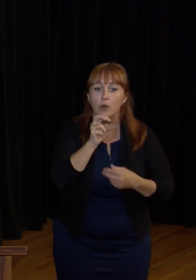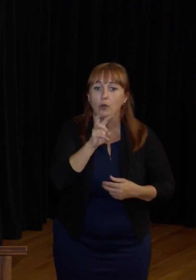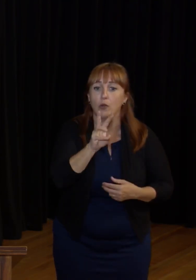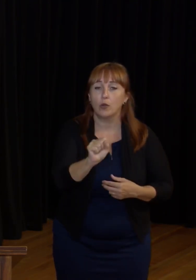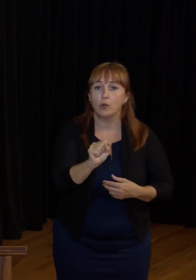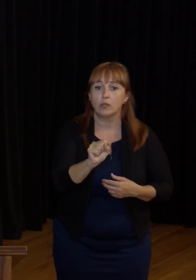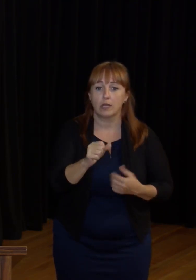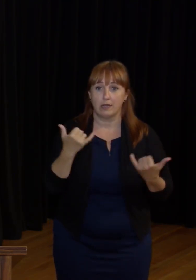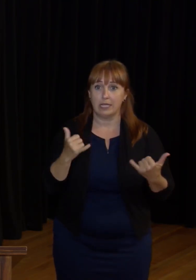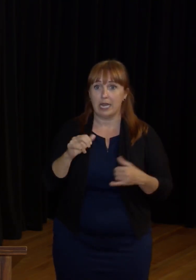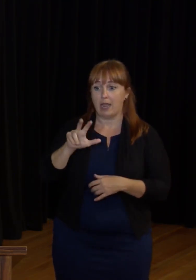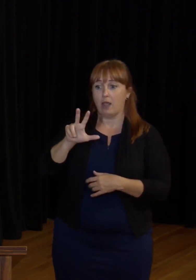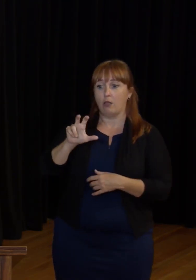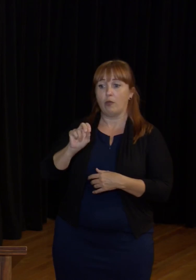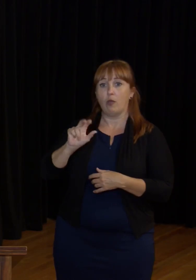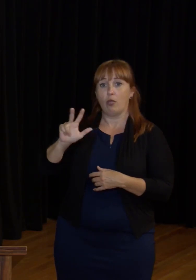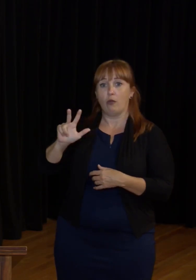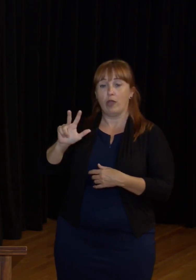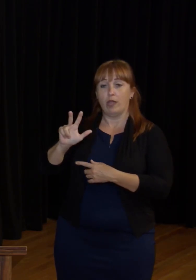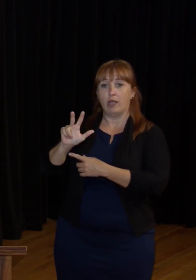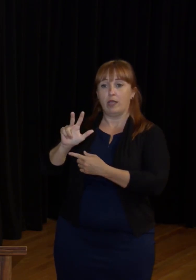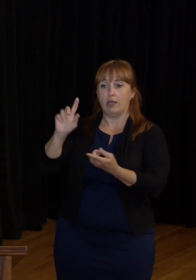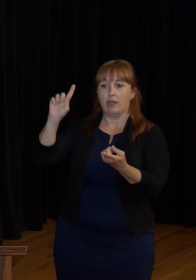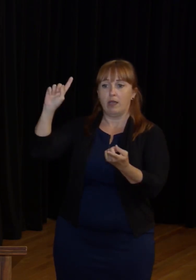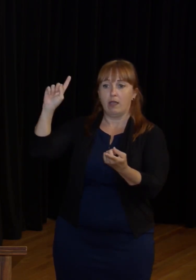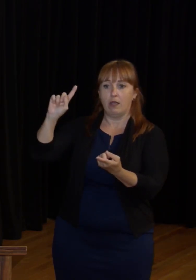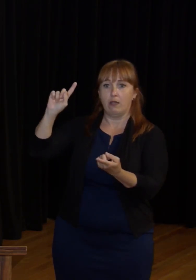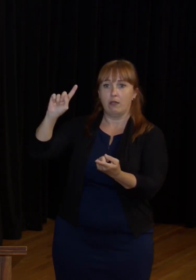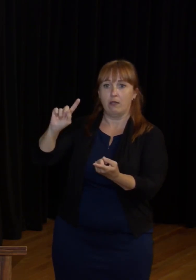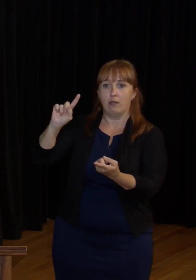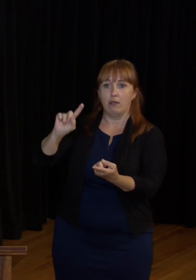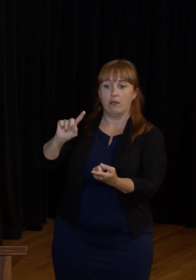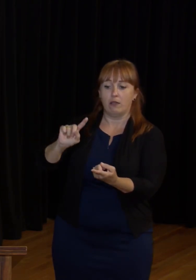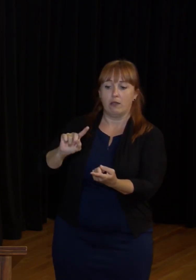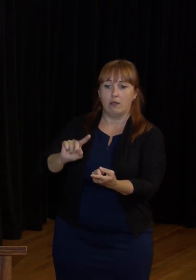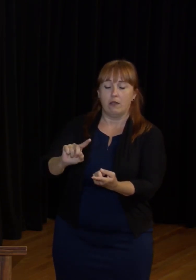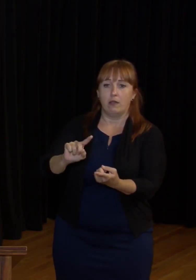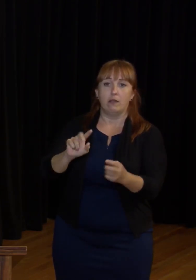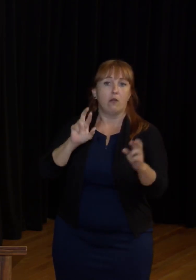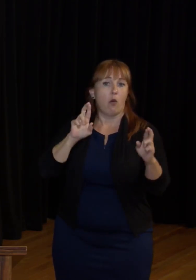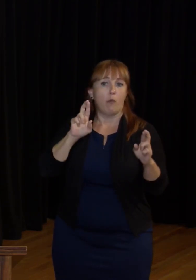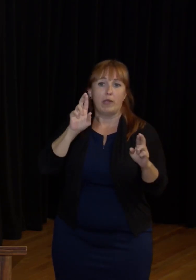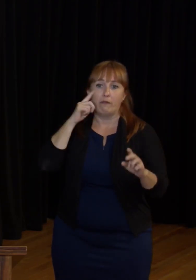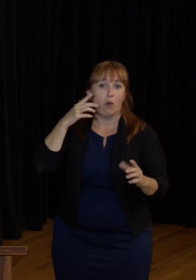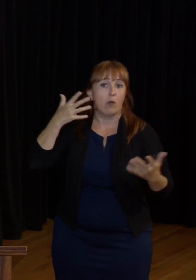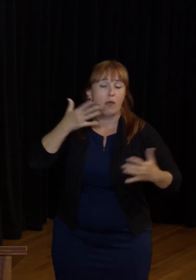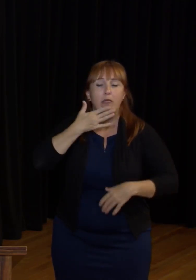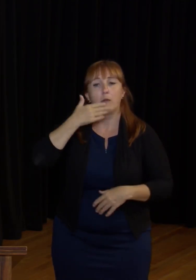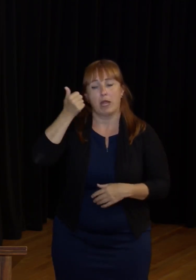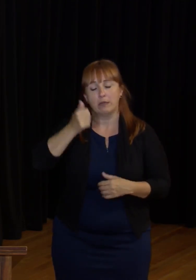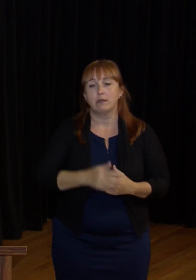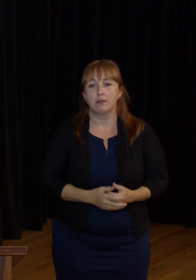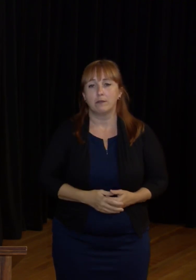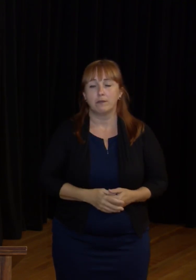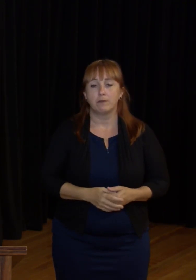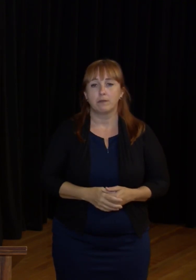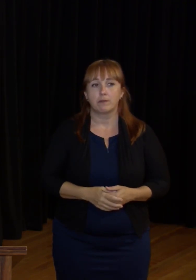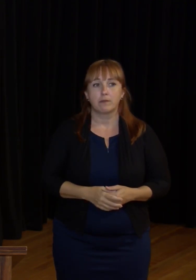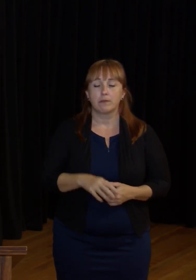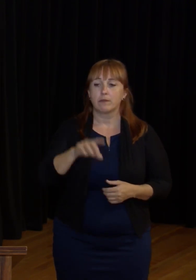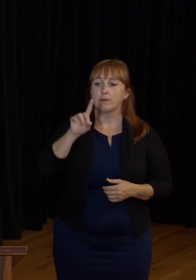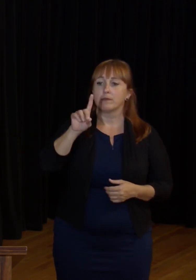think, 303. We've coming down steadily. We're just really hoping for the best. Another one from Daryl. For